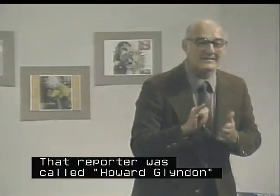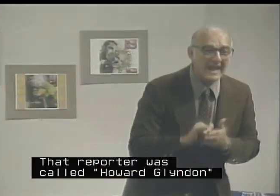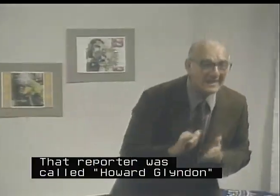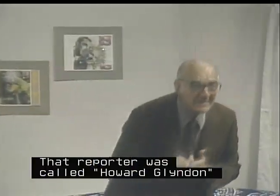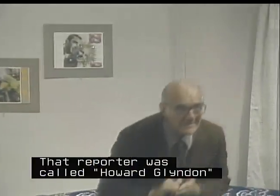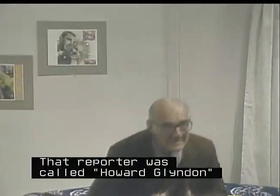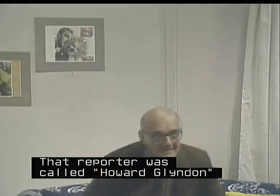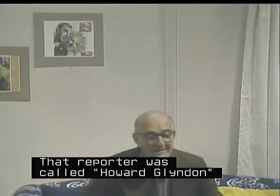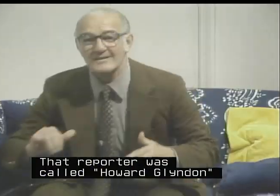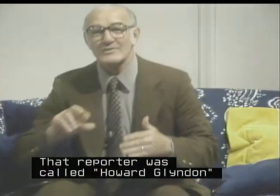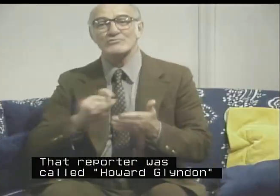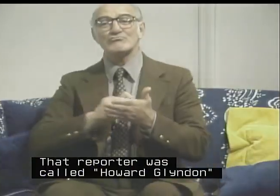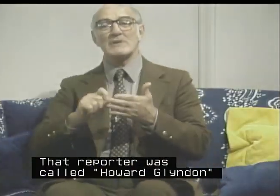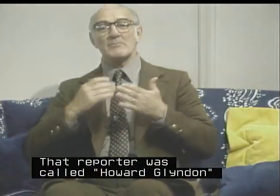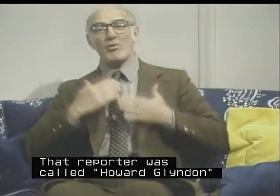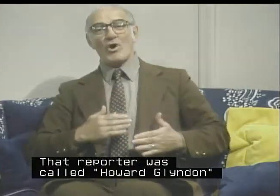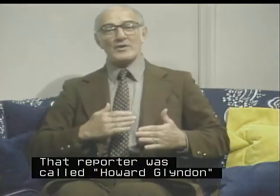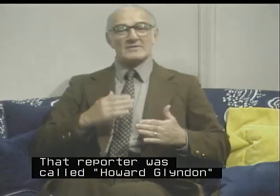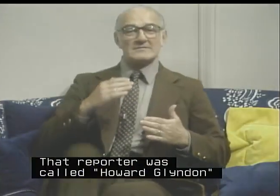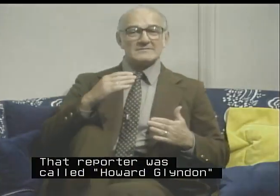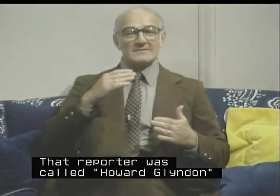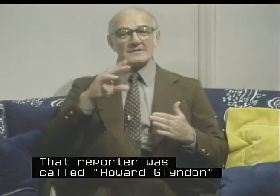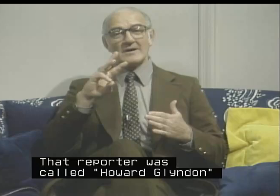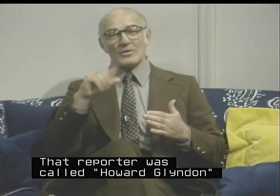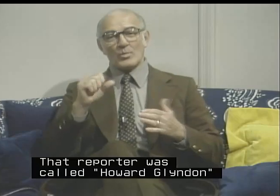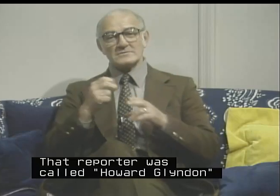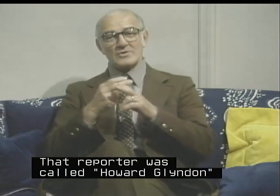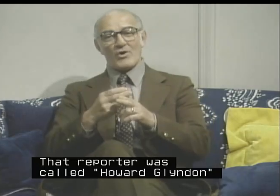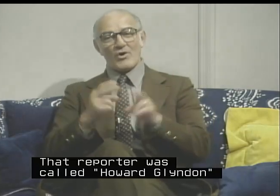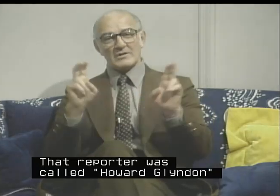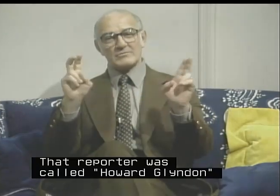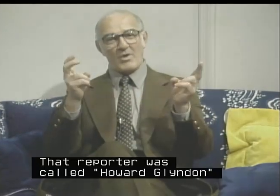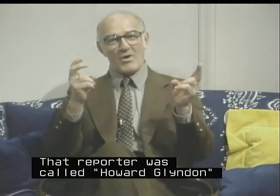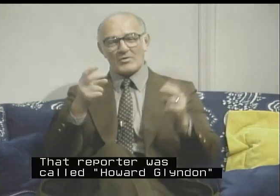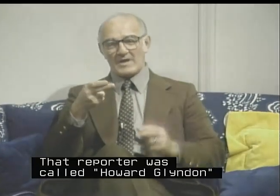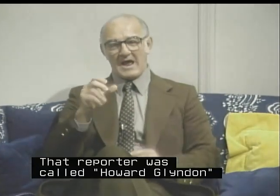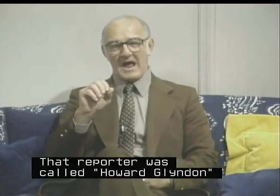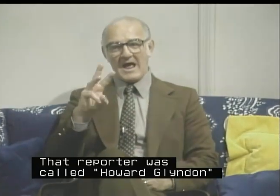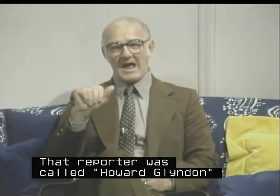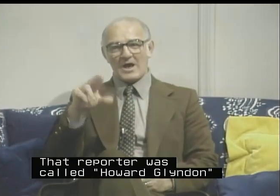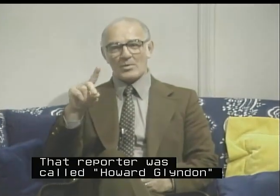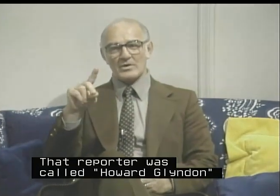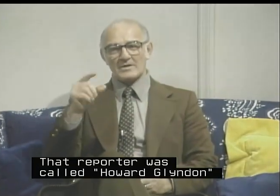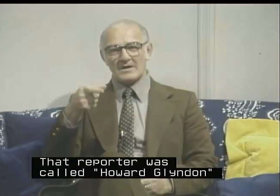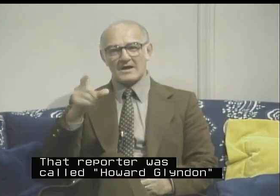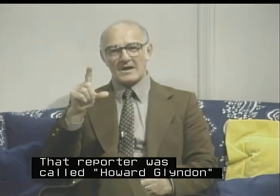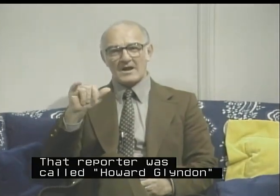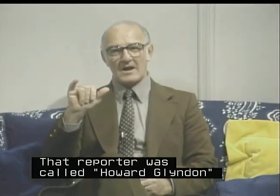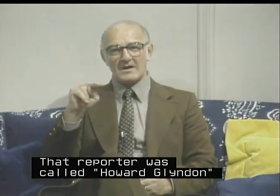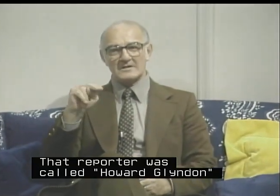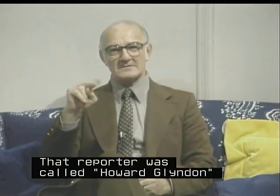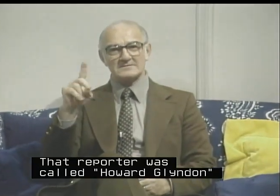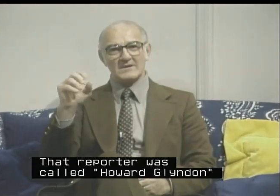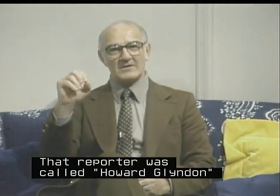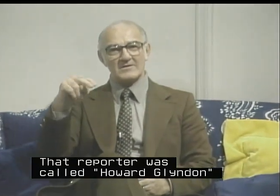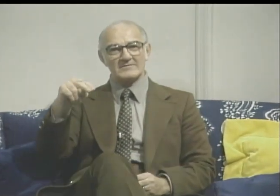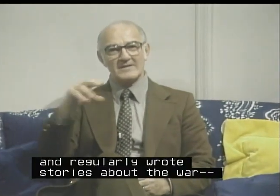That reporter was called, quote, Howard Galindon,